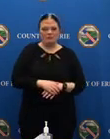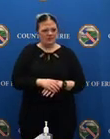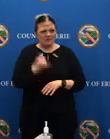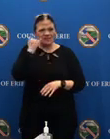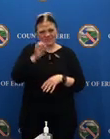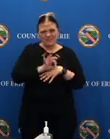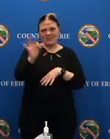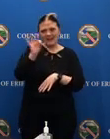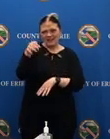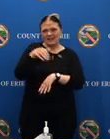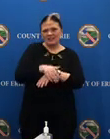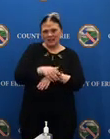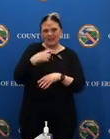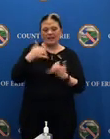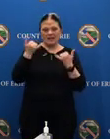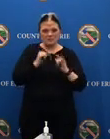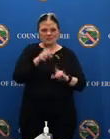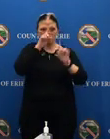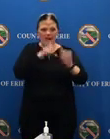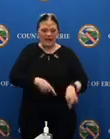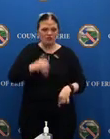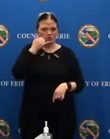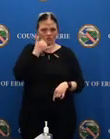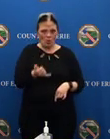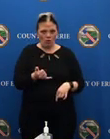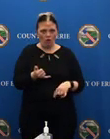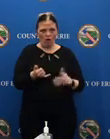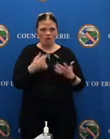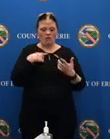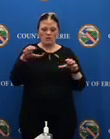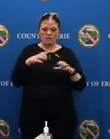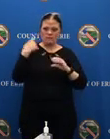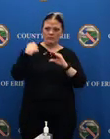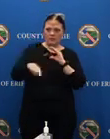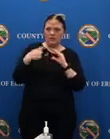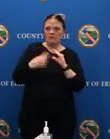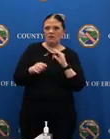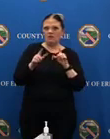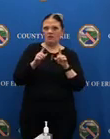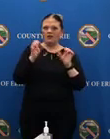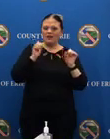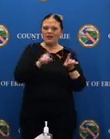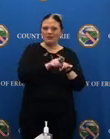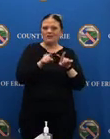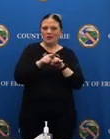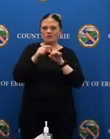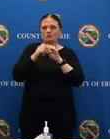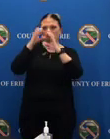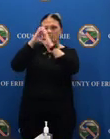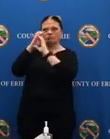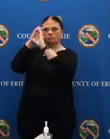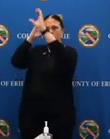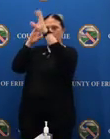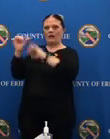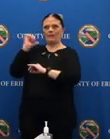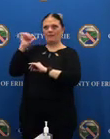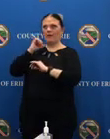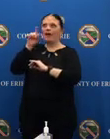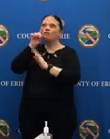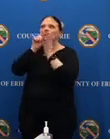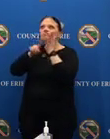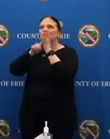it's 9 o'clock at night and I'm still answering the phone call and I'm doing emails, but I can also put the telescope out on my back deck and look at a